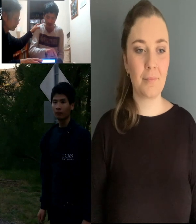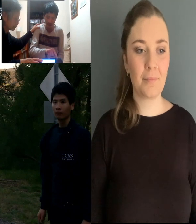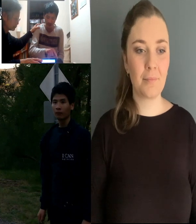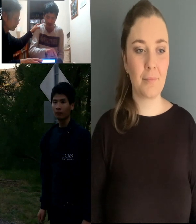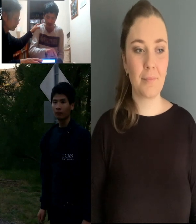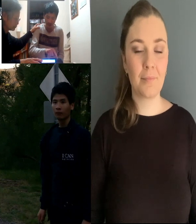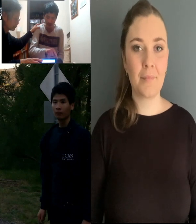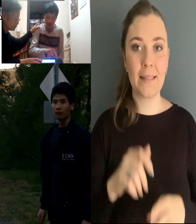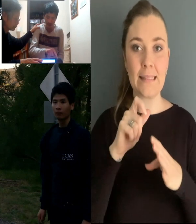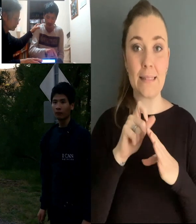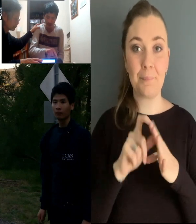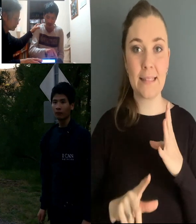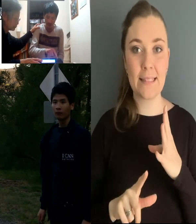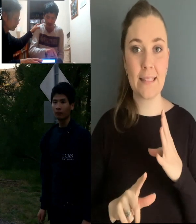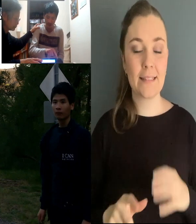disability